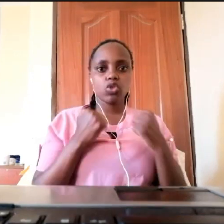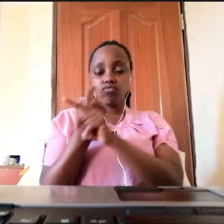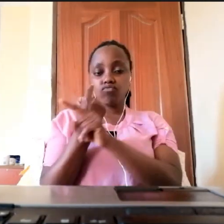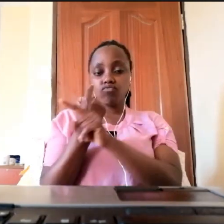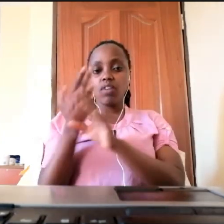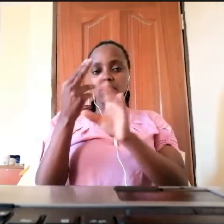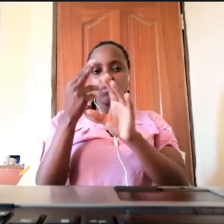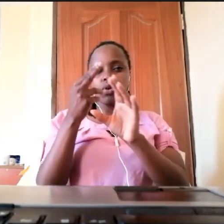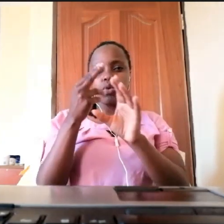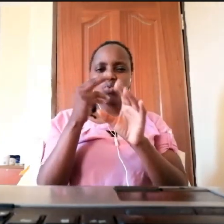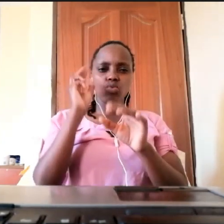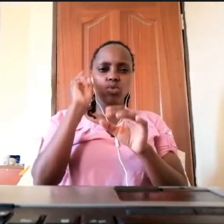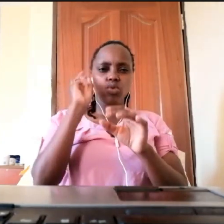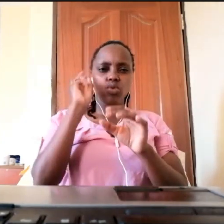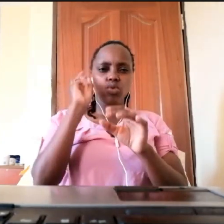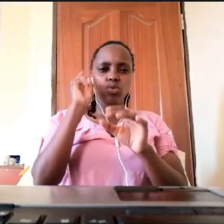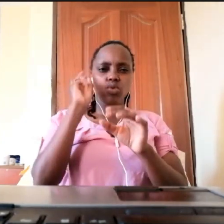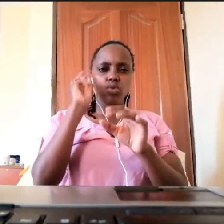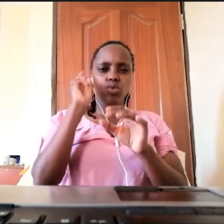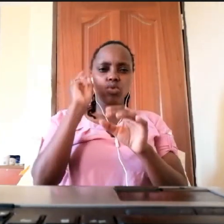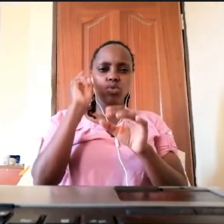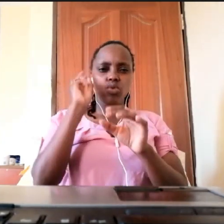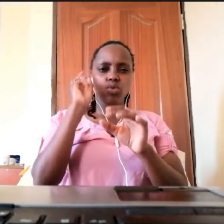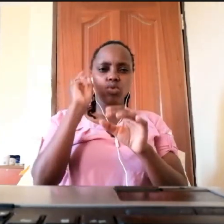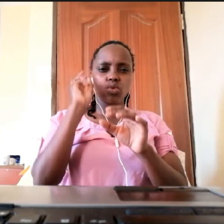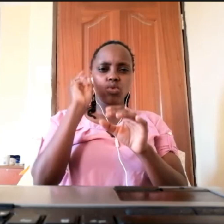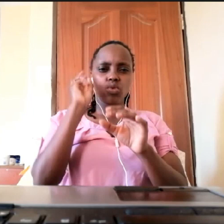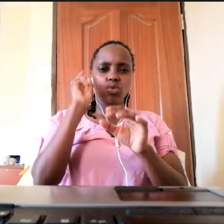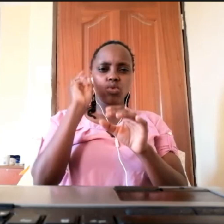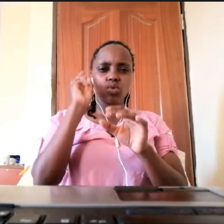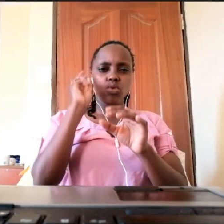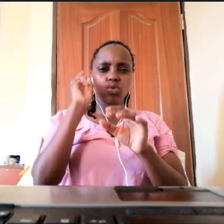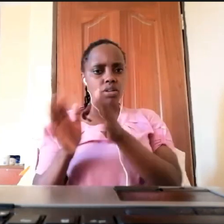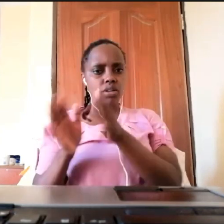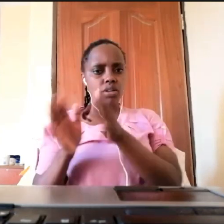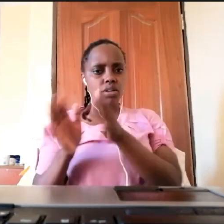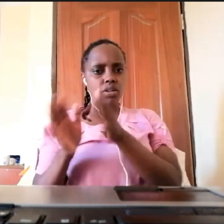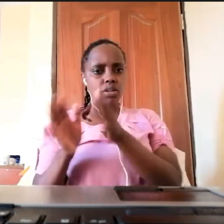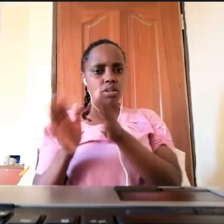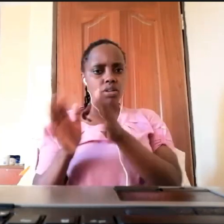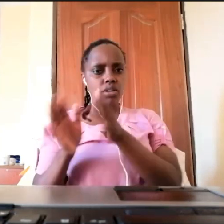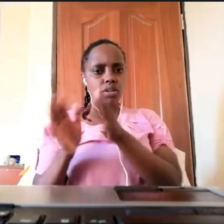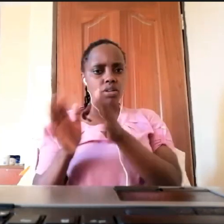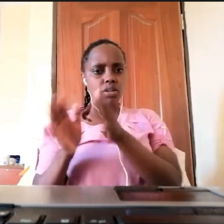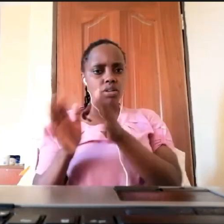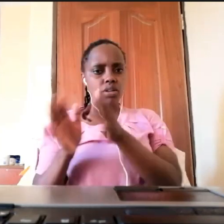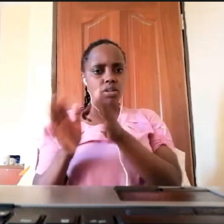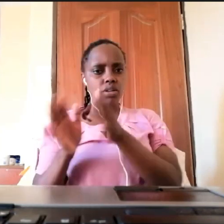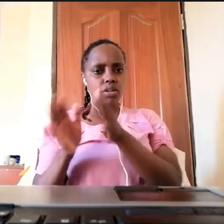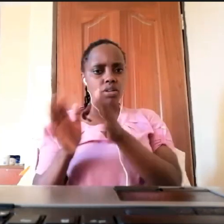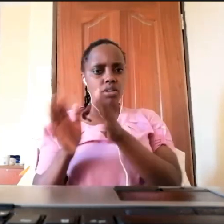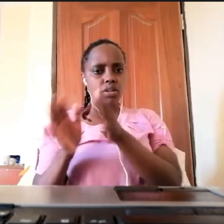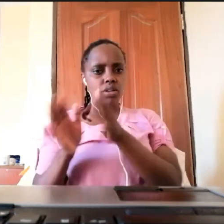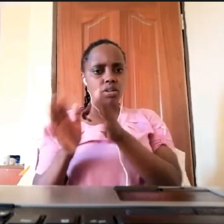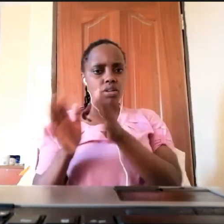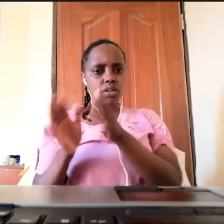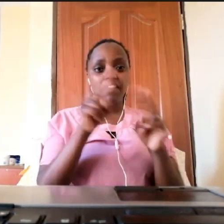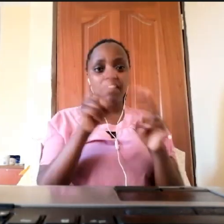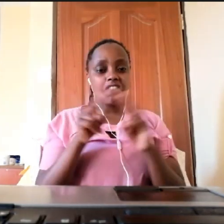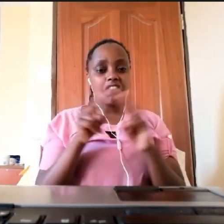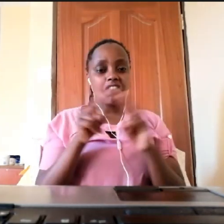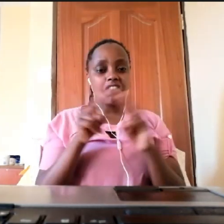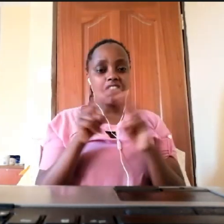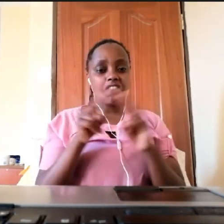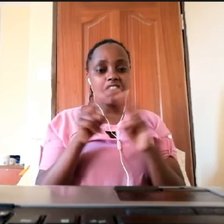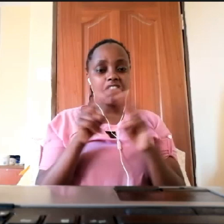take part in the process of the preparation of the state party report whenever it's possible. Of course, that space is very limited